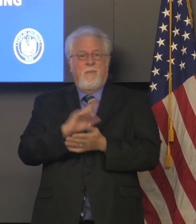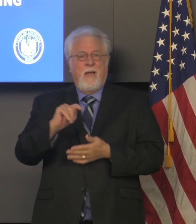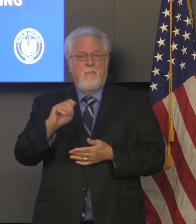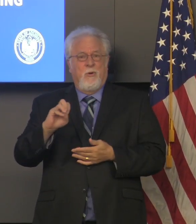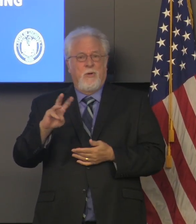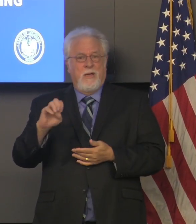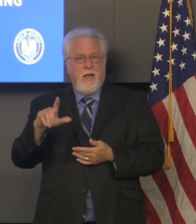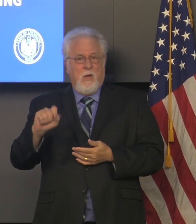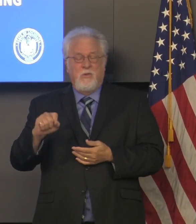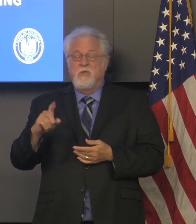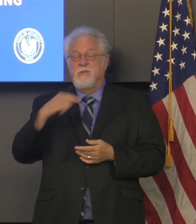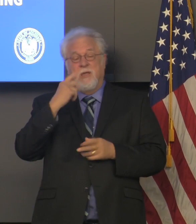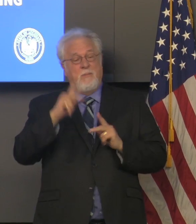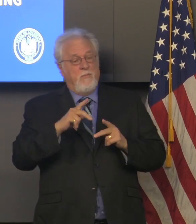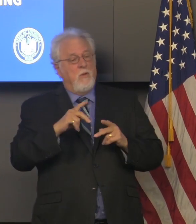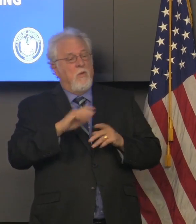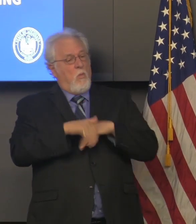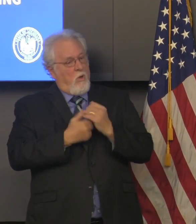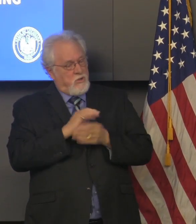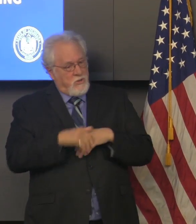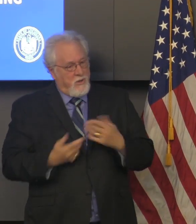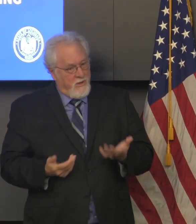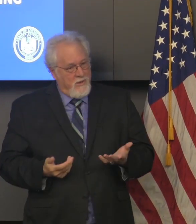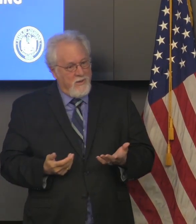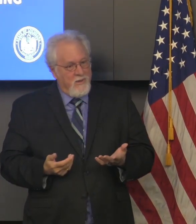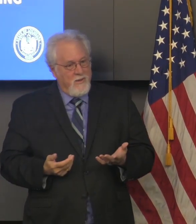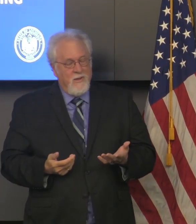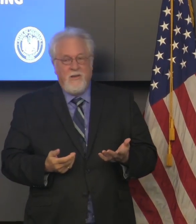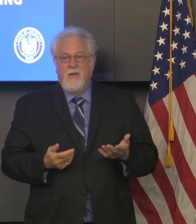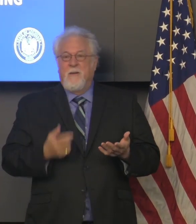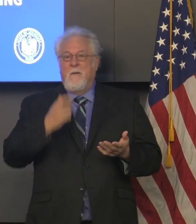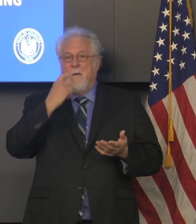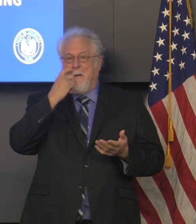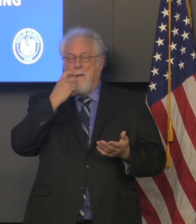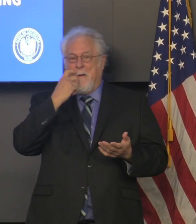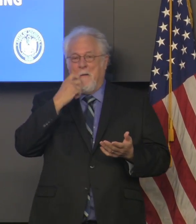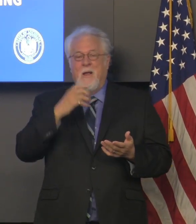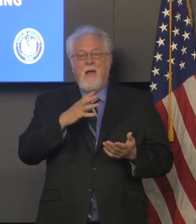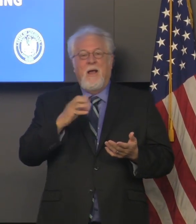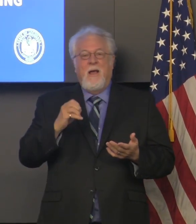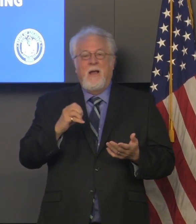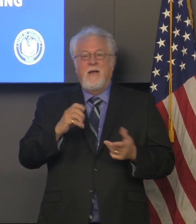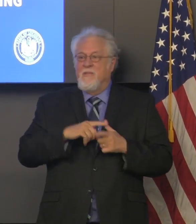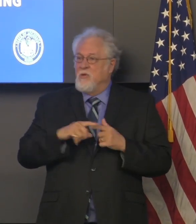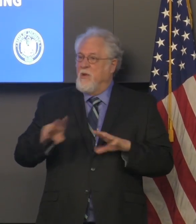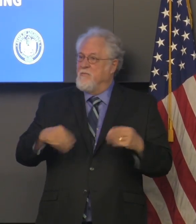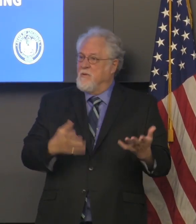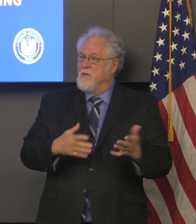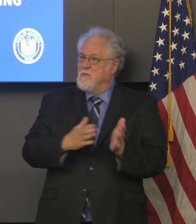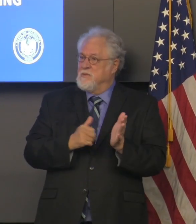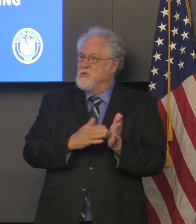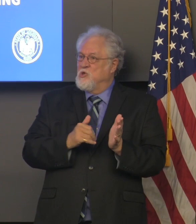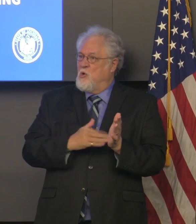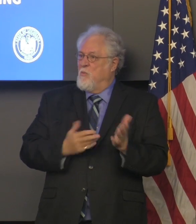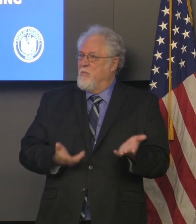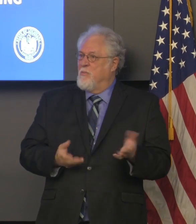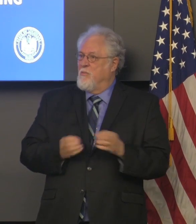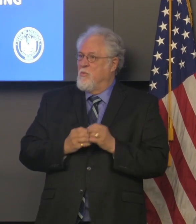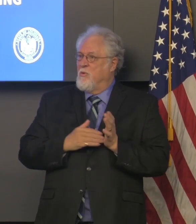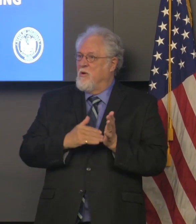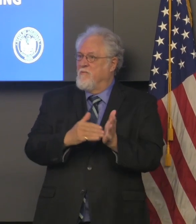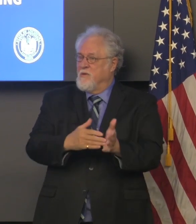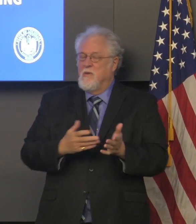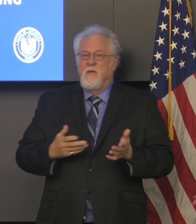so forth. Because if you're telling people we want you to that they need to wash more frequently, then you have to resupply those things more